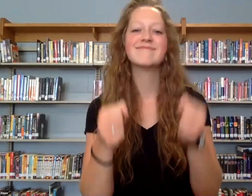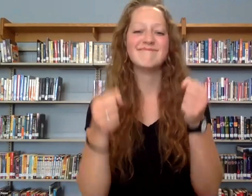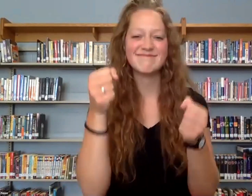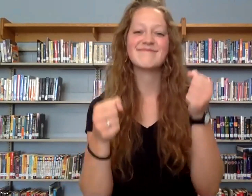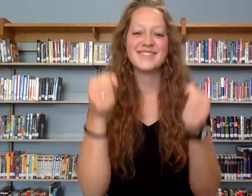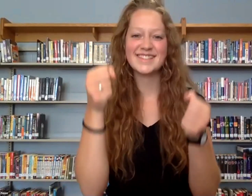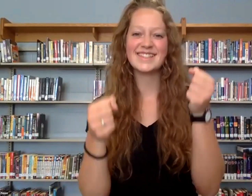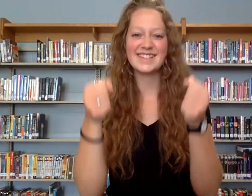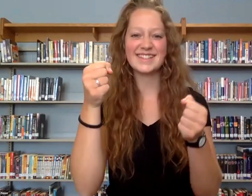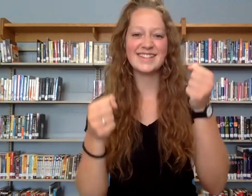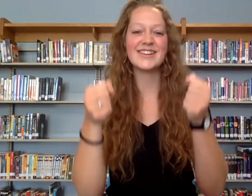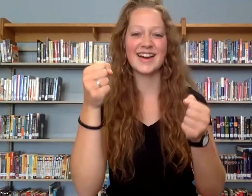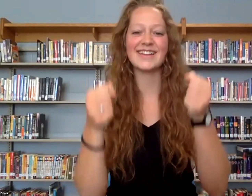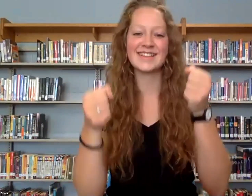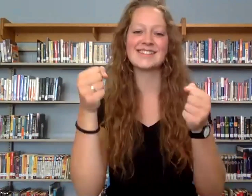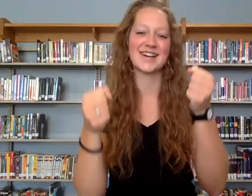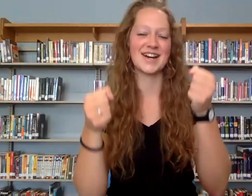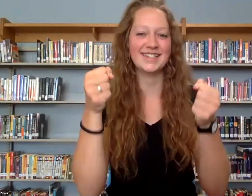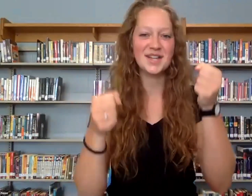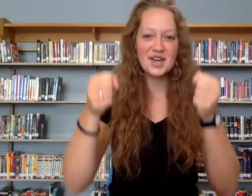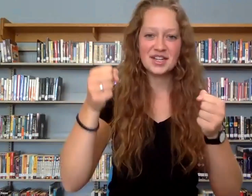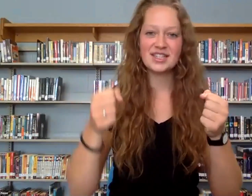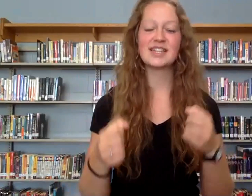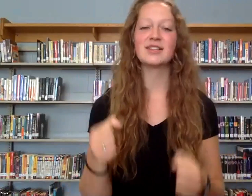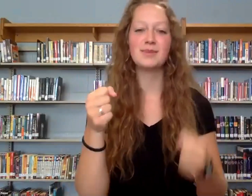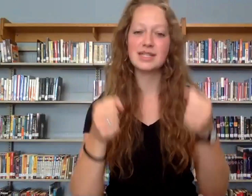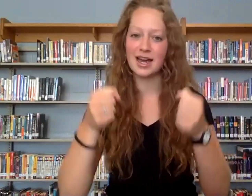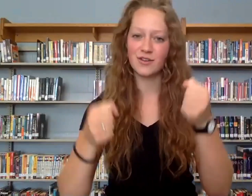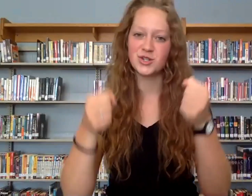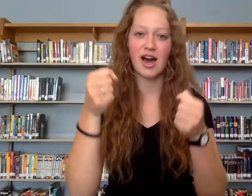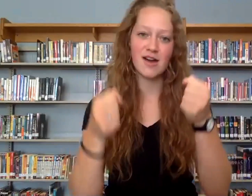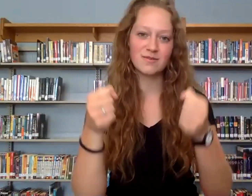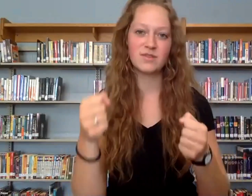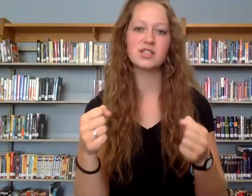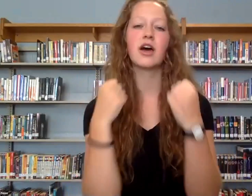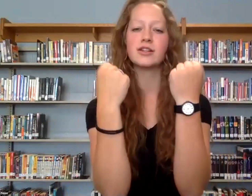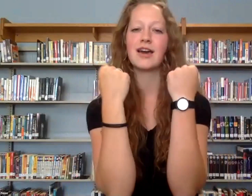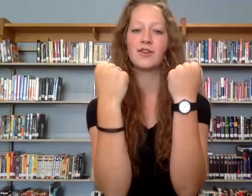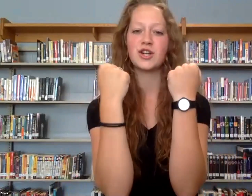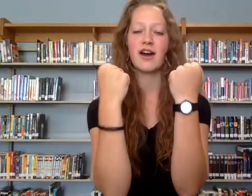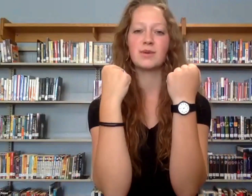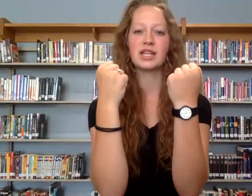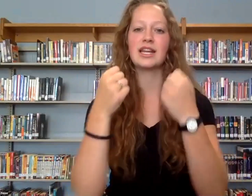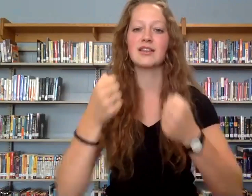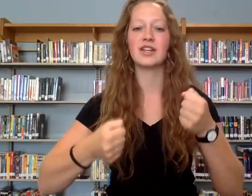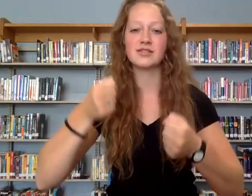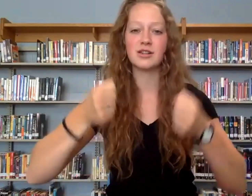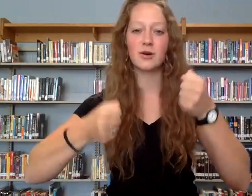think it's the steering wheel thing. You're right. This is car. This can also be the sign for drive. There's another sign for drive, but the lady in the video is going to go like